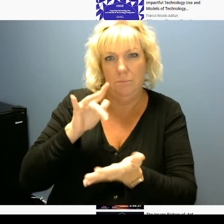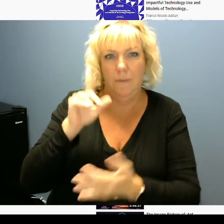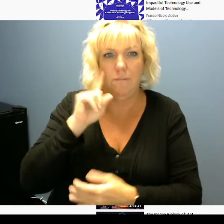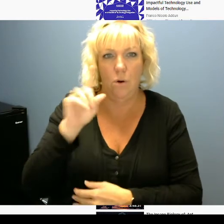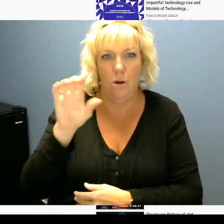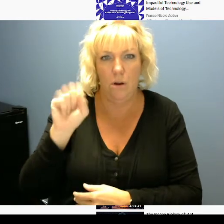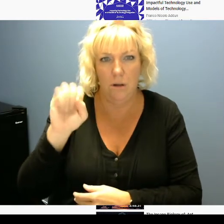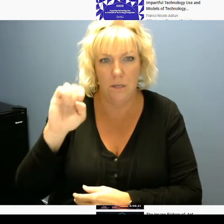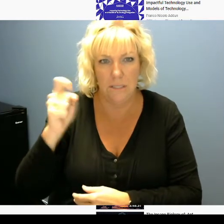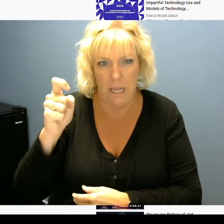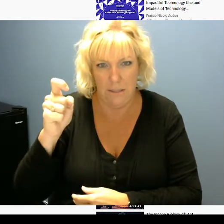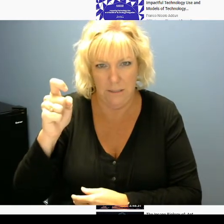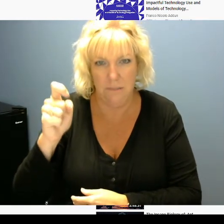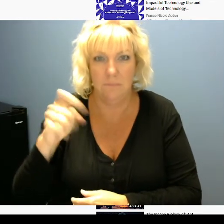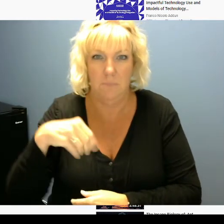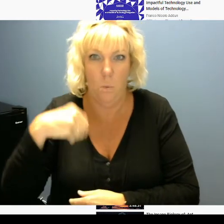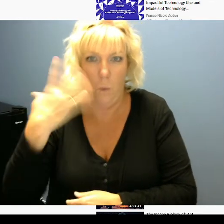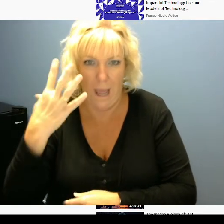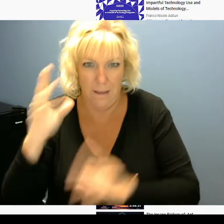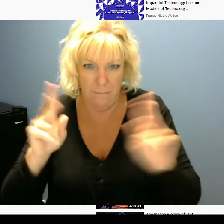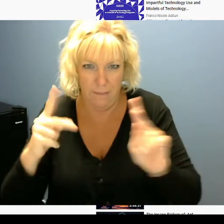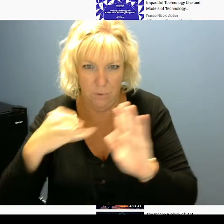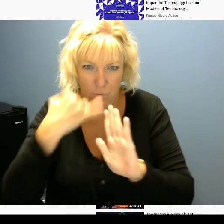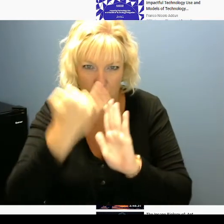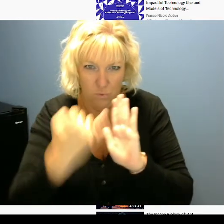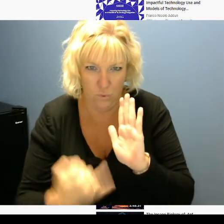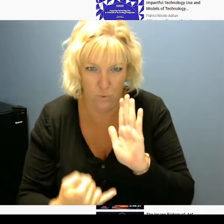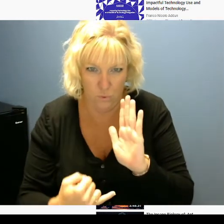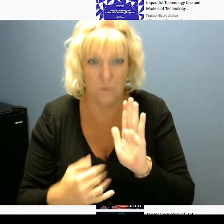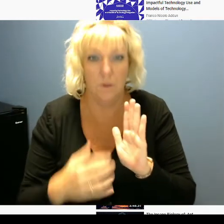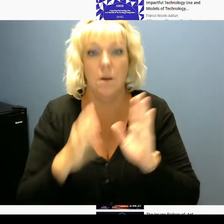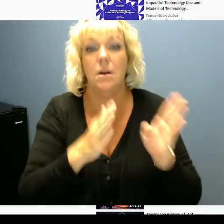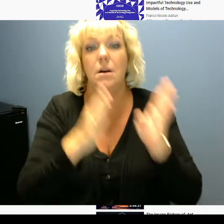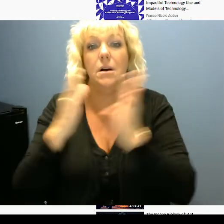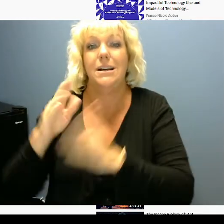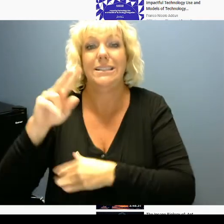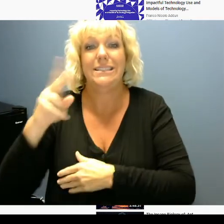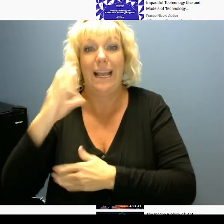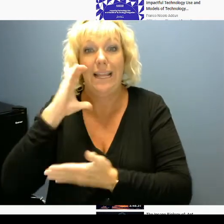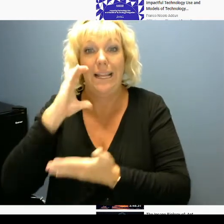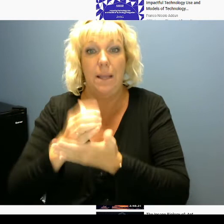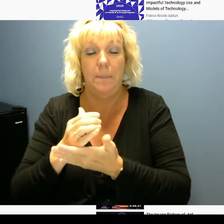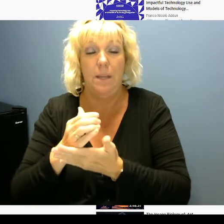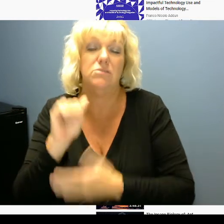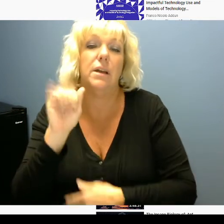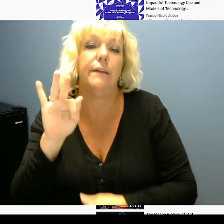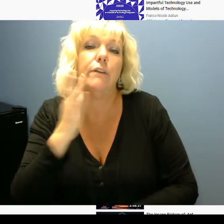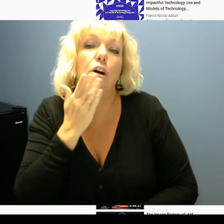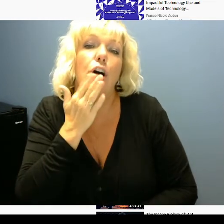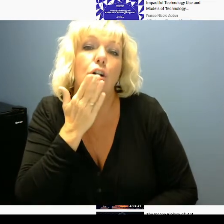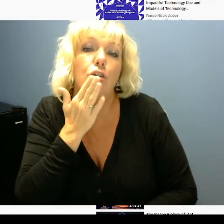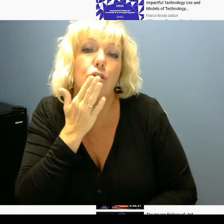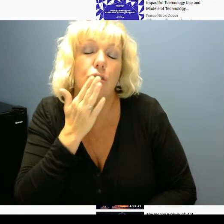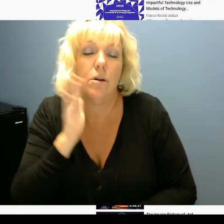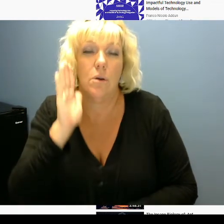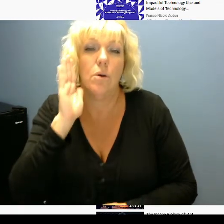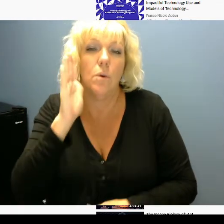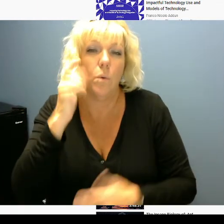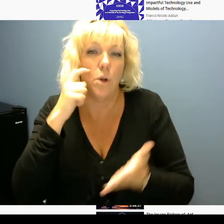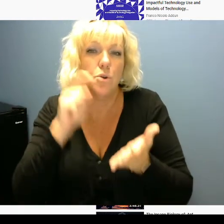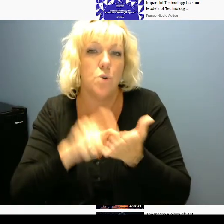Now the second image you have, if you had this in color, you would see that their hair